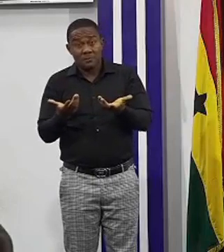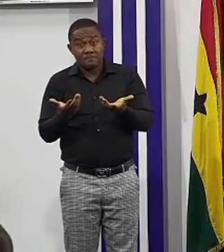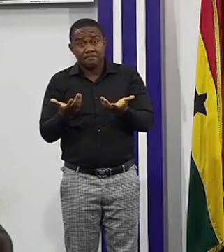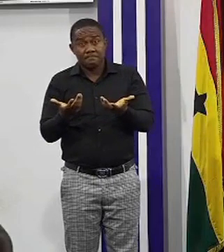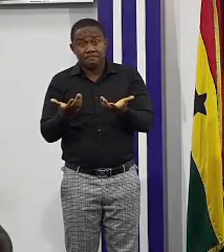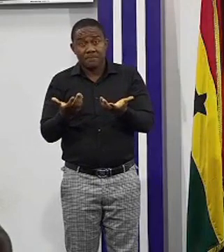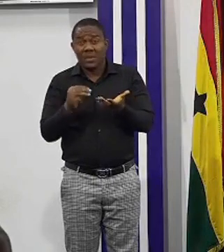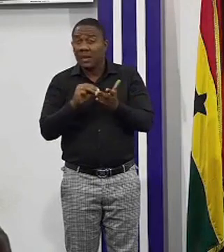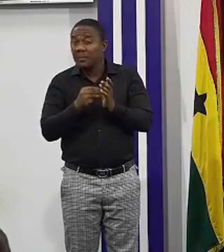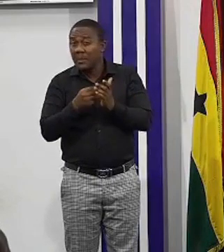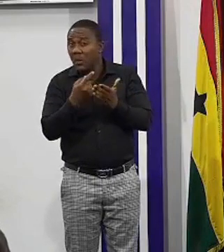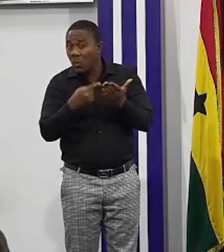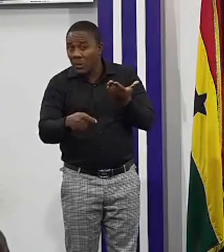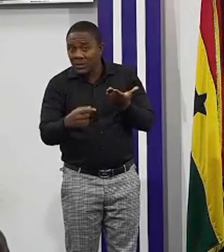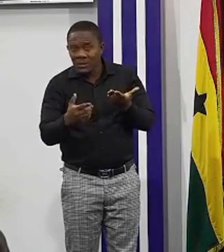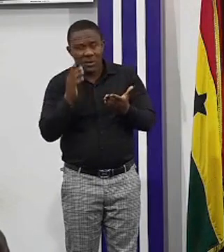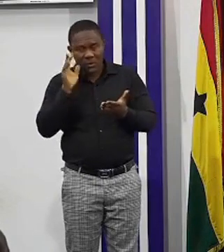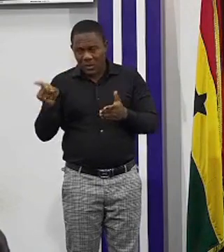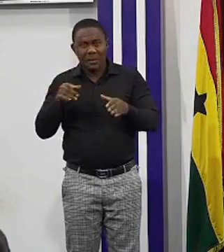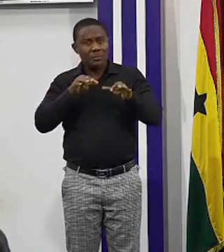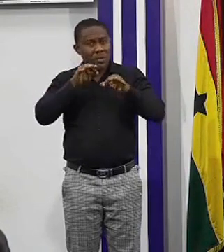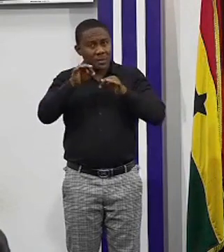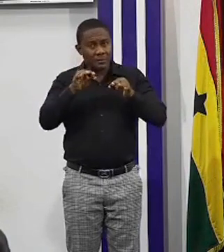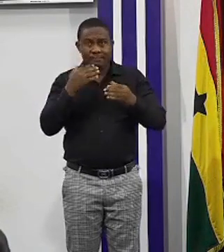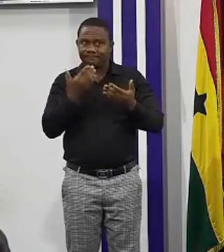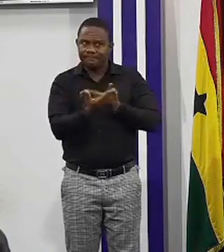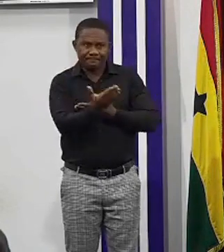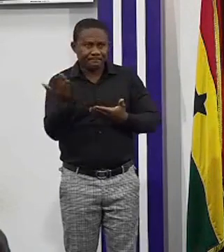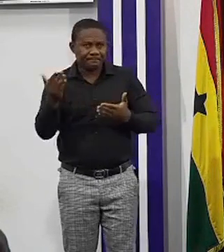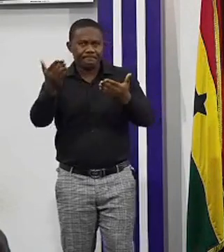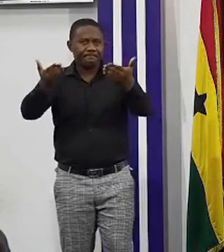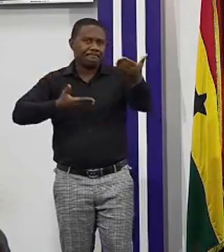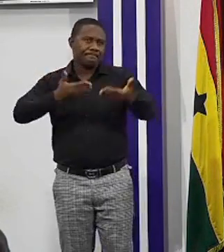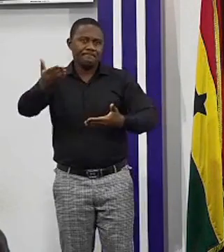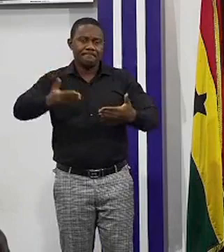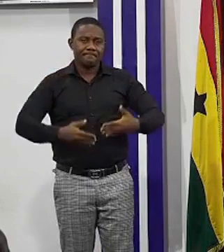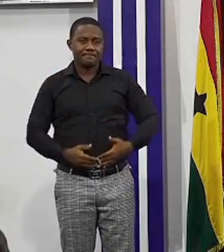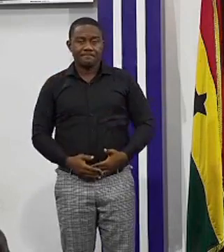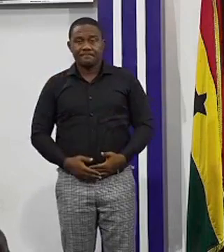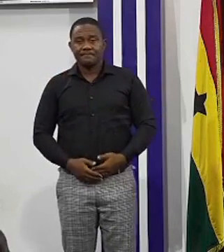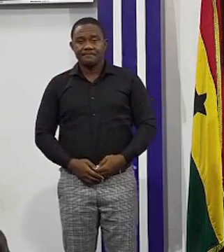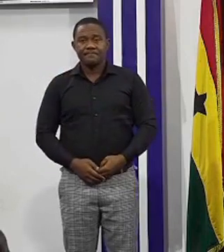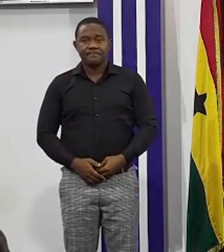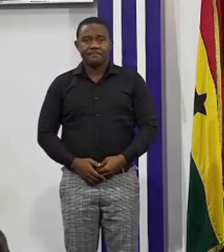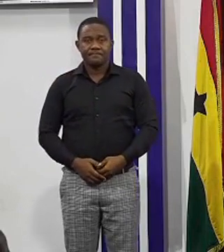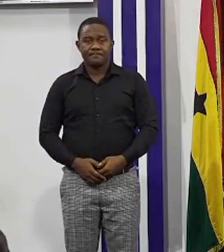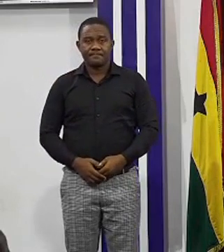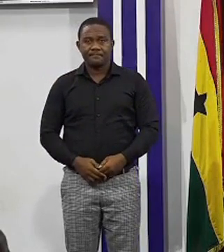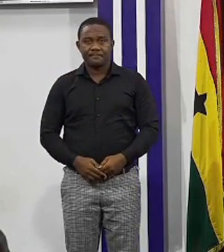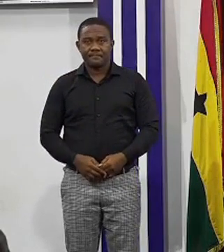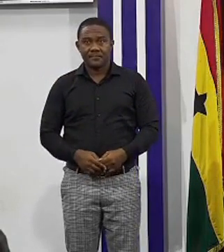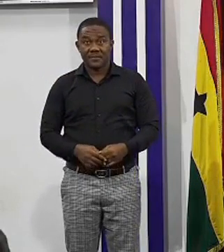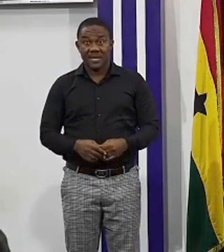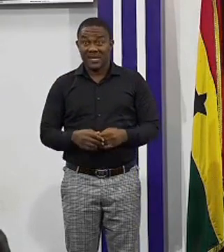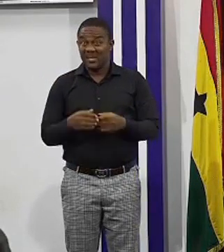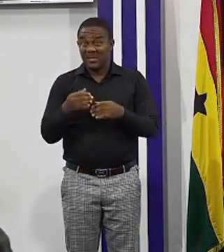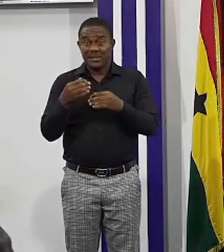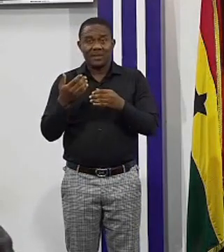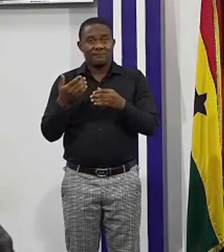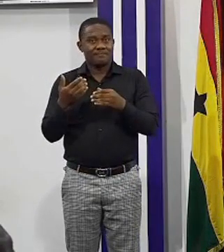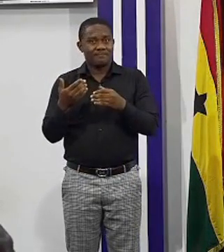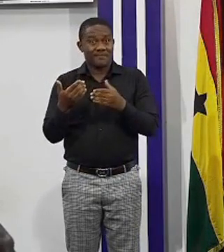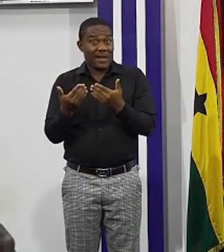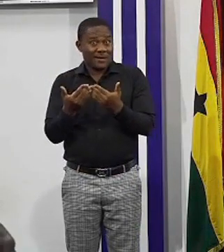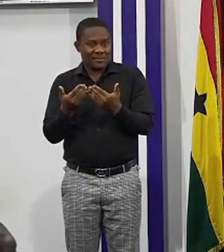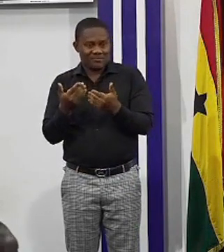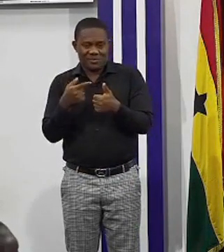means for all of us. So good morning once again and welcome. Let me start from the very first, very simple one, and then I would